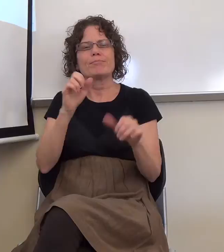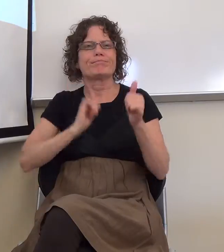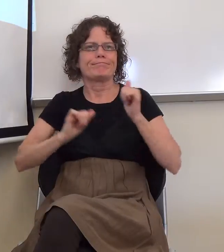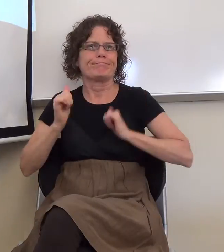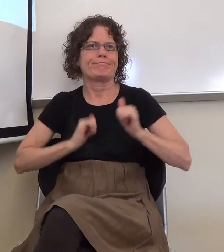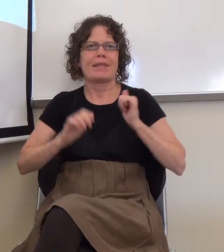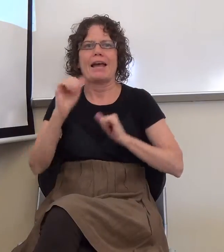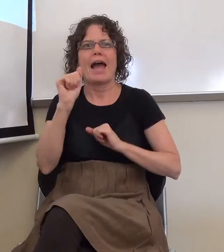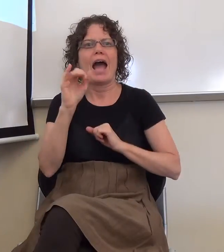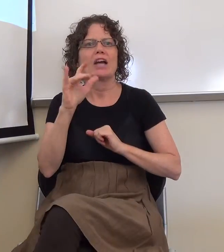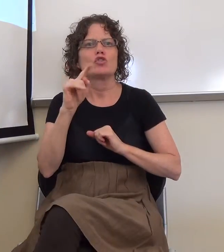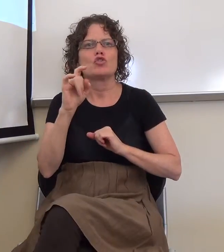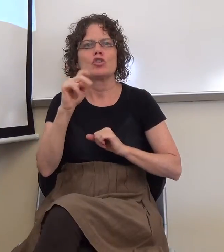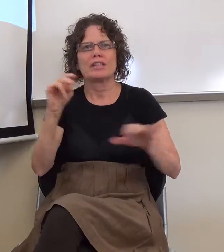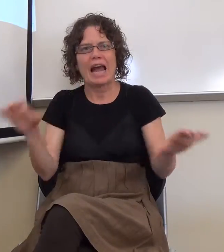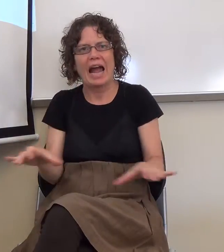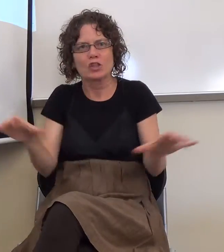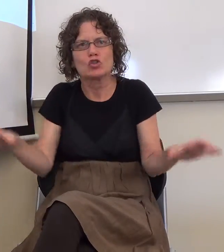in this sentence?